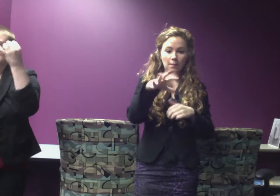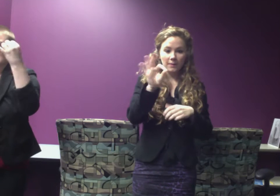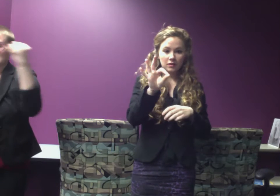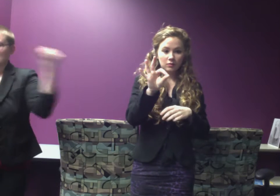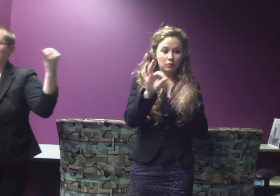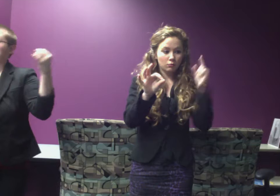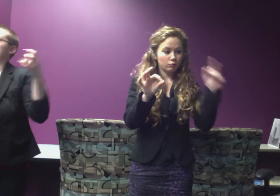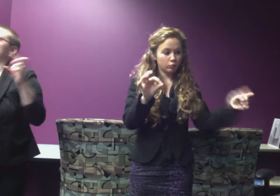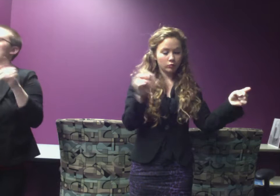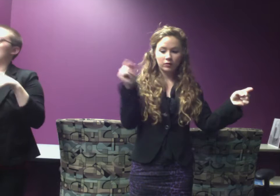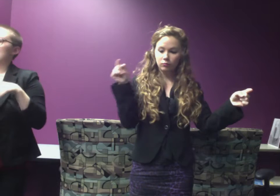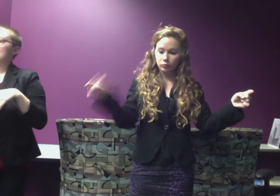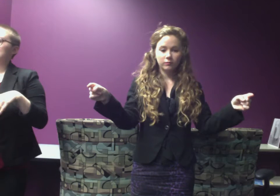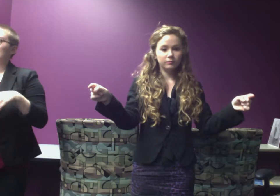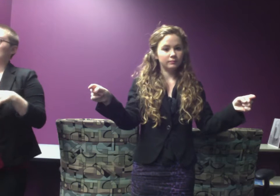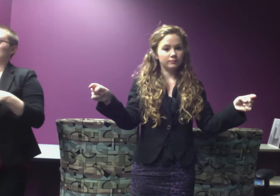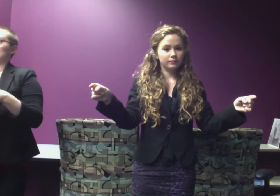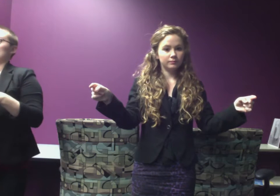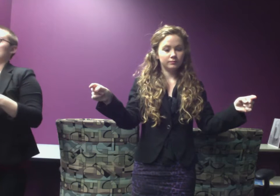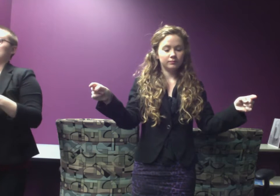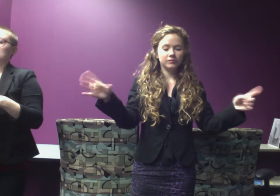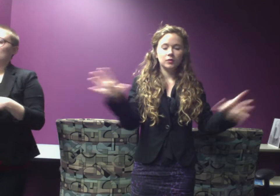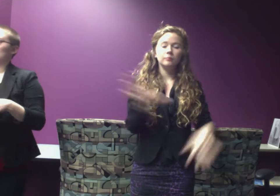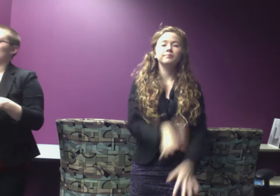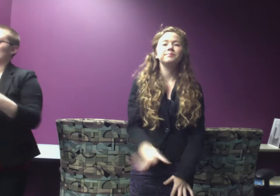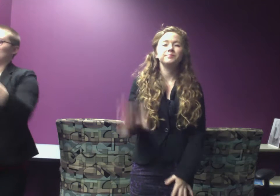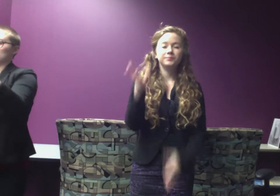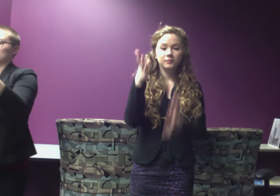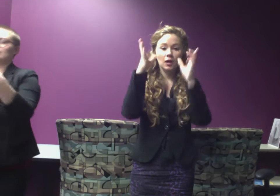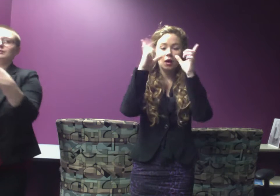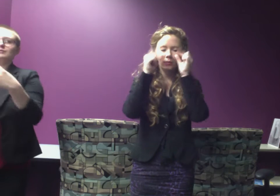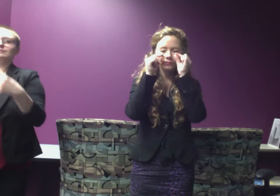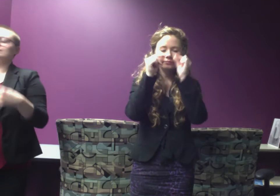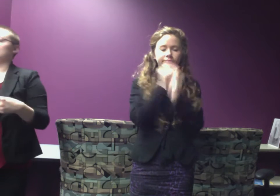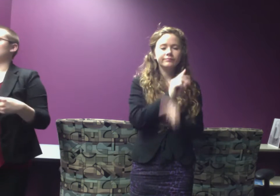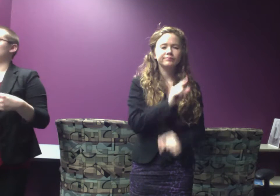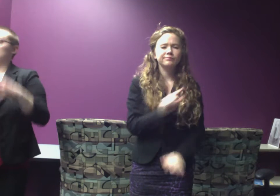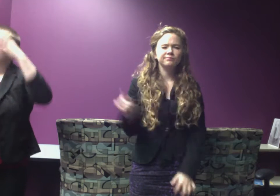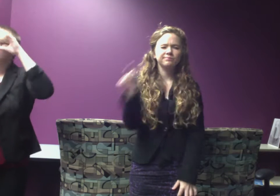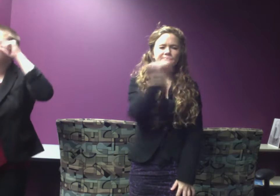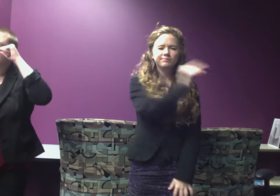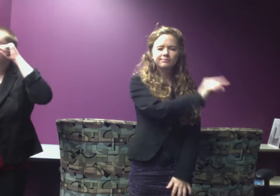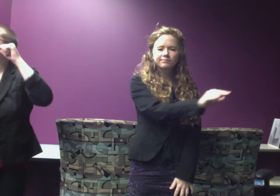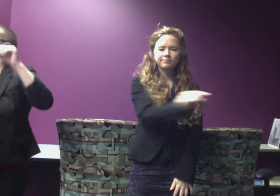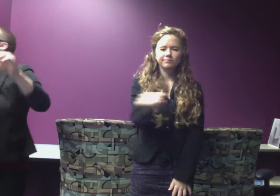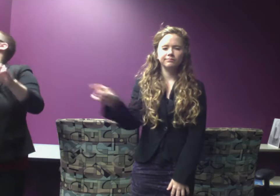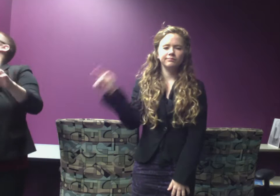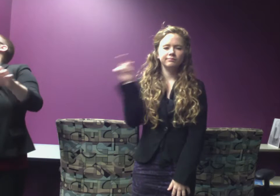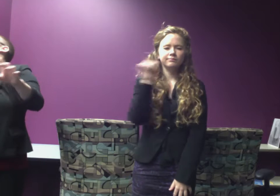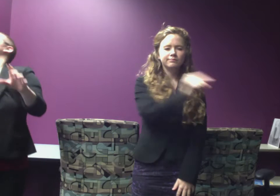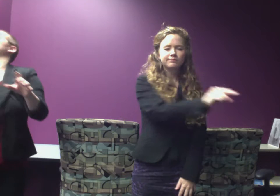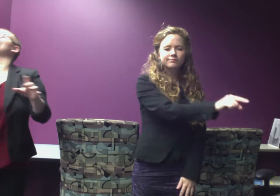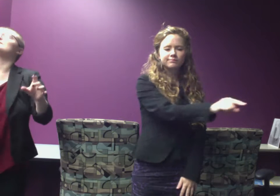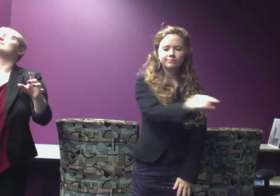And you just basically close your eyes, and I'll look so I get it on the line, but you basically close your eyes and you say,